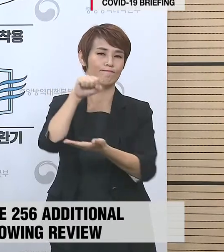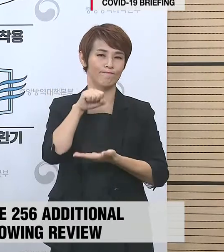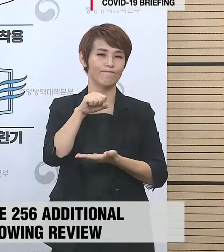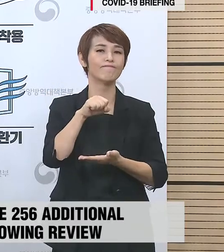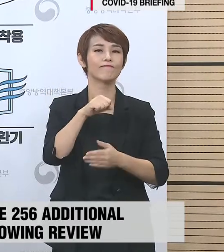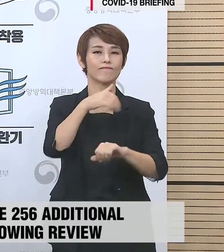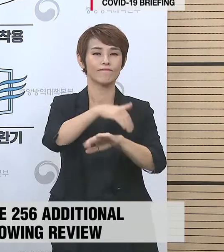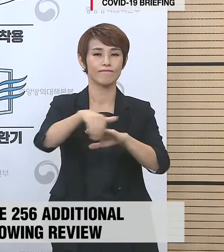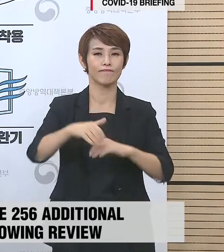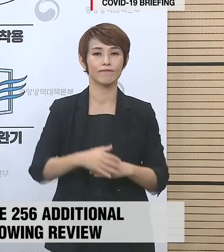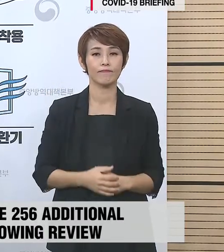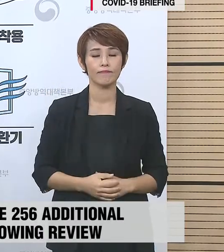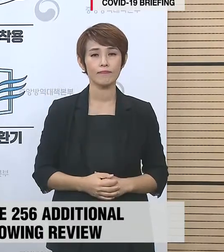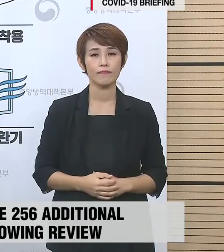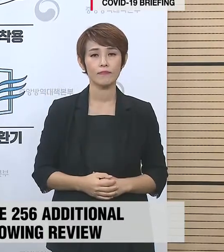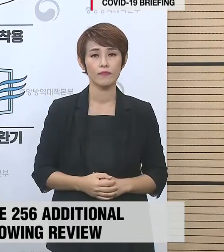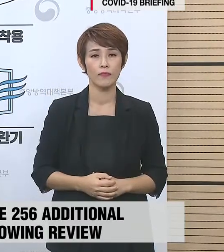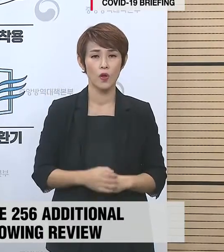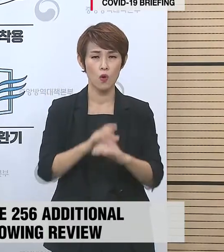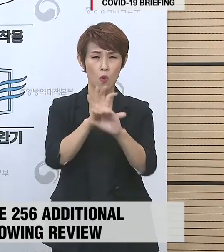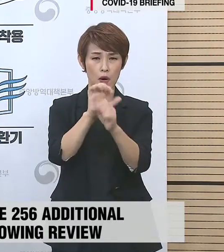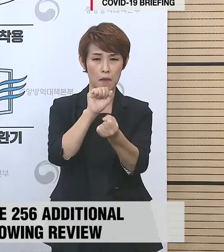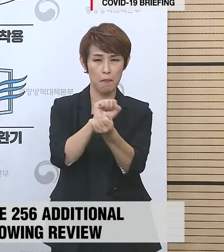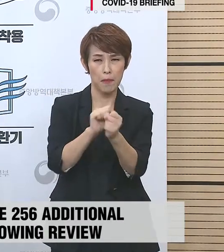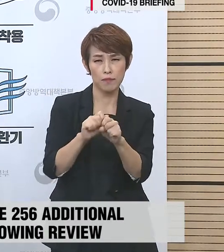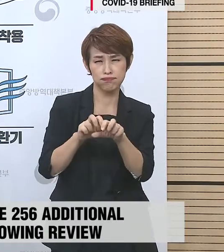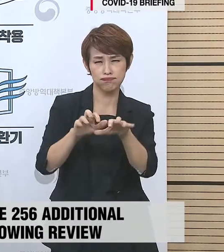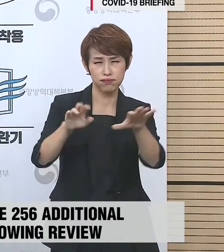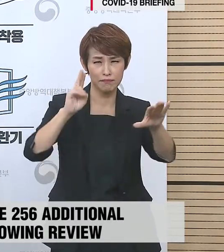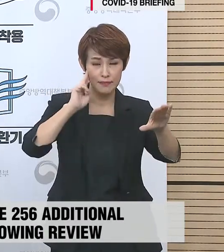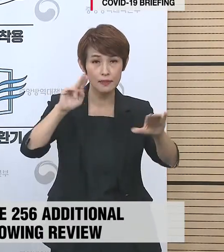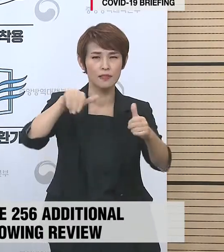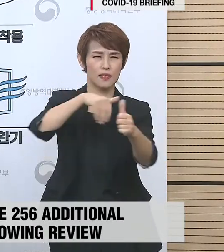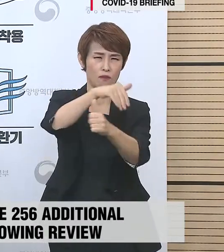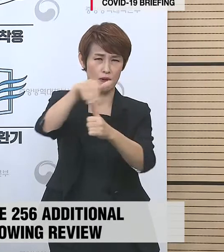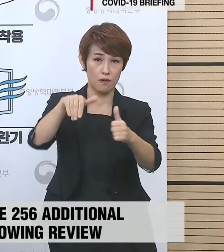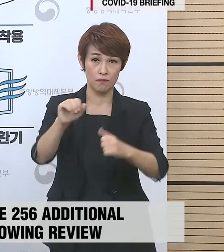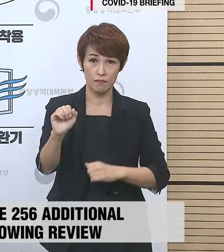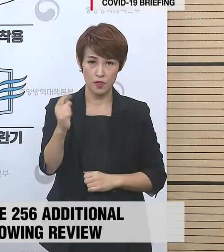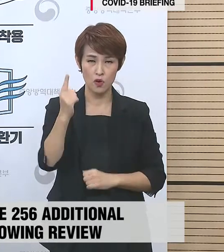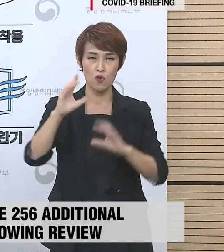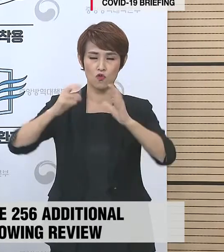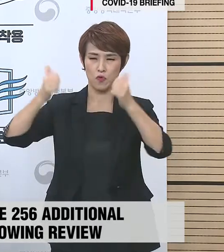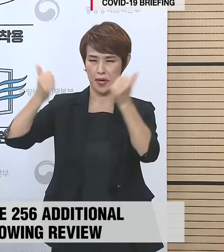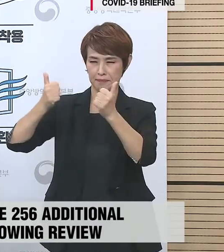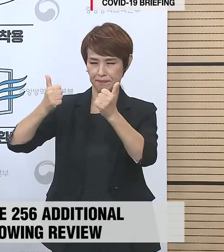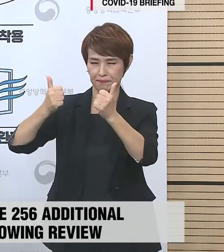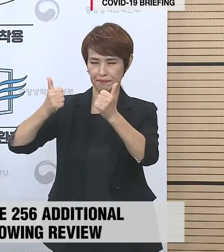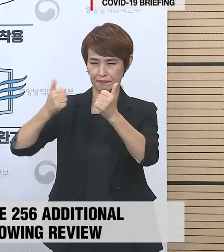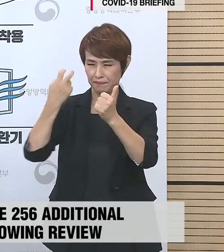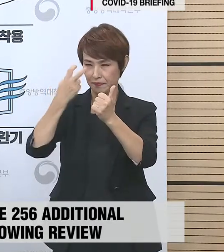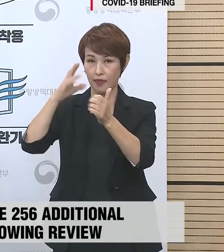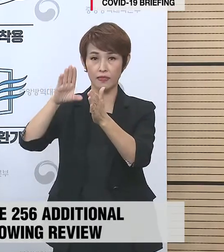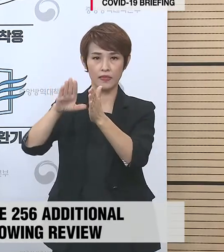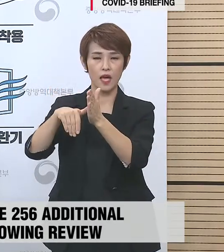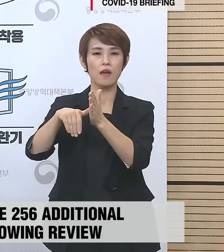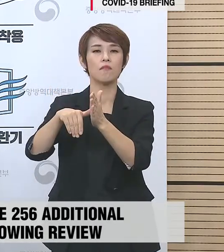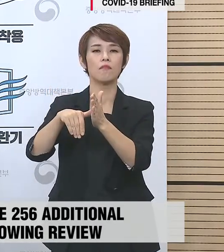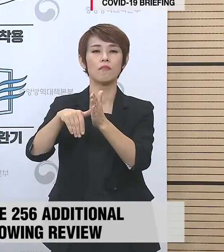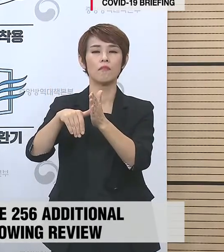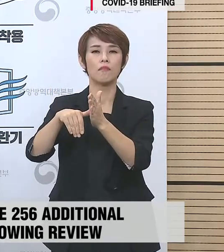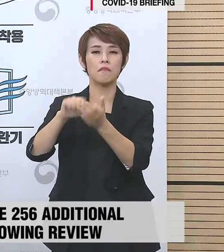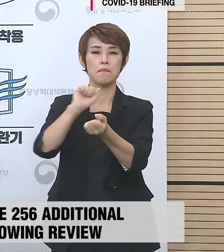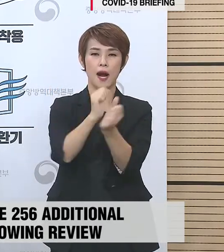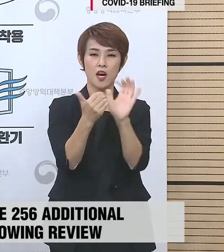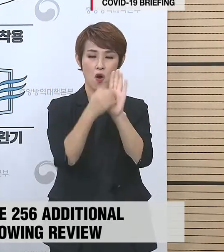been focused on the antivirus measures and also quarantine measures. And considering the